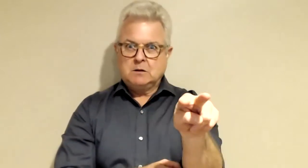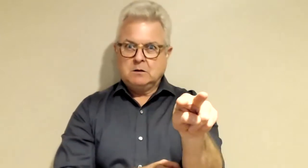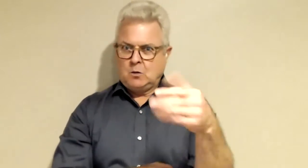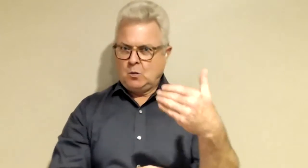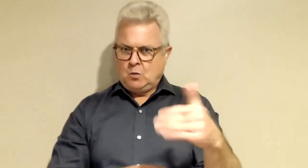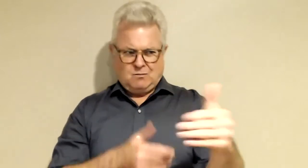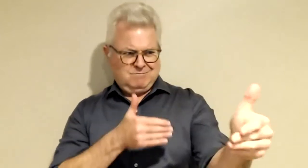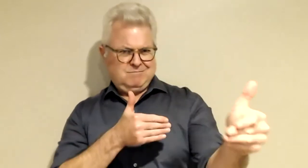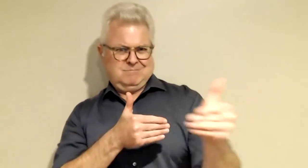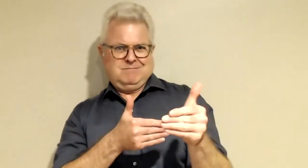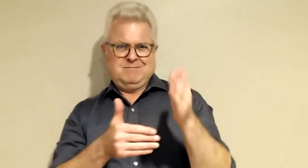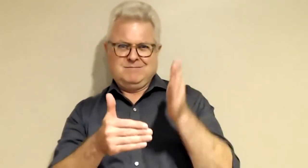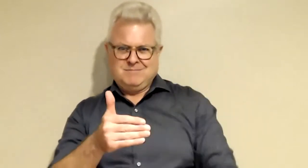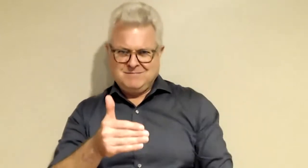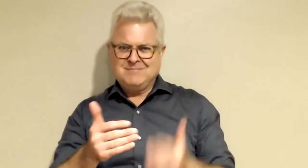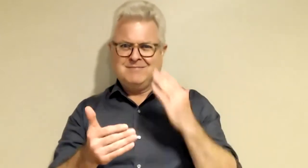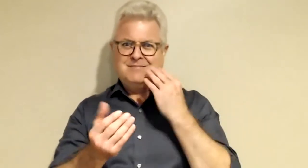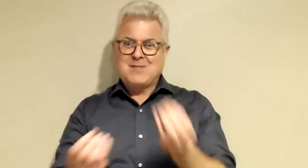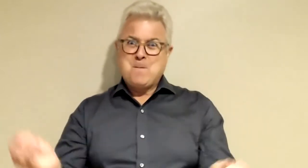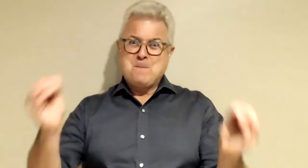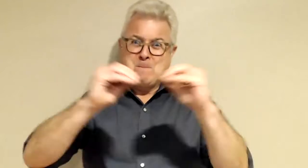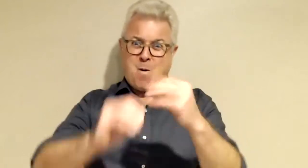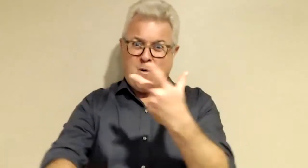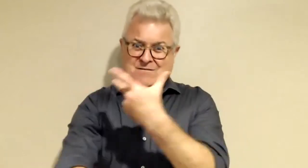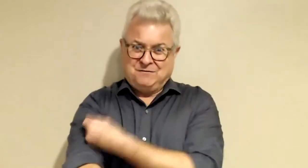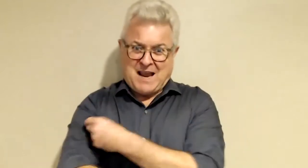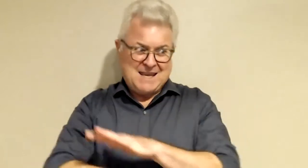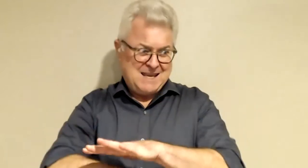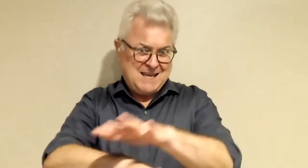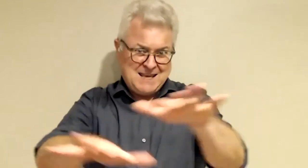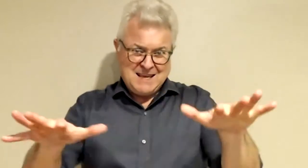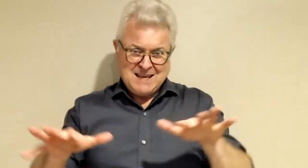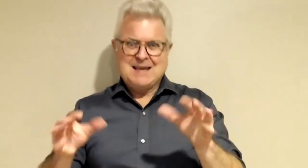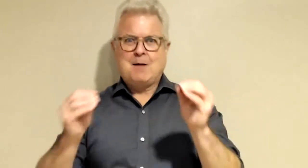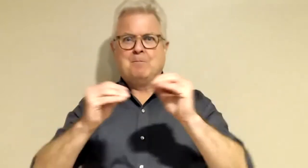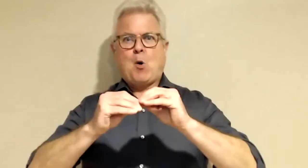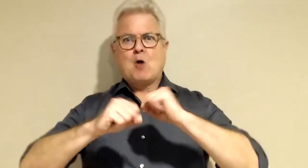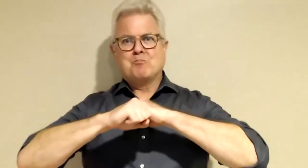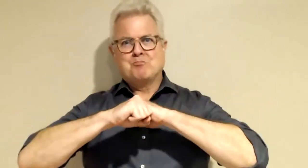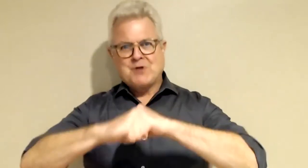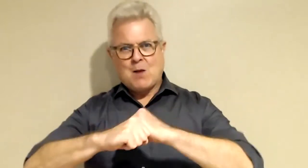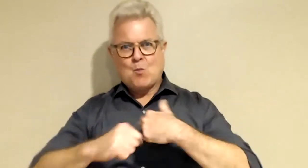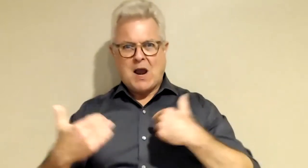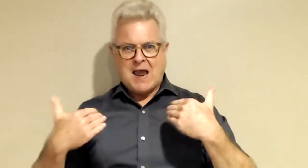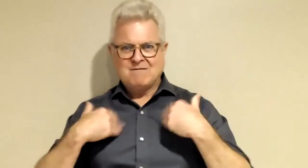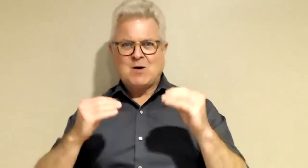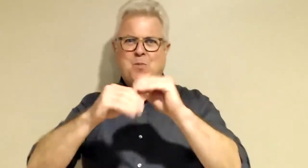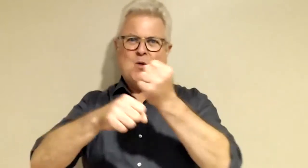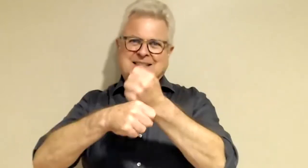be completely vaccinated with their boosters by the end of January. And the more people that are vaccinated and boosted,